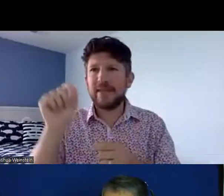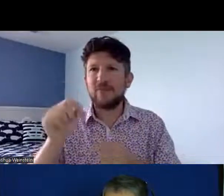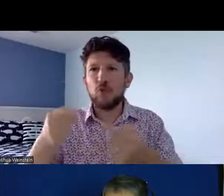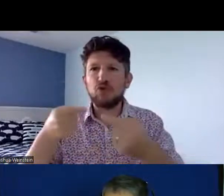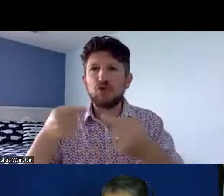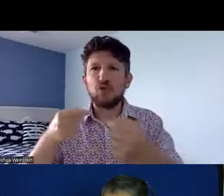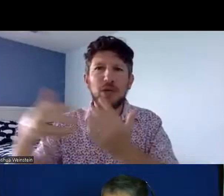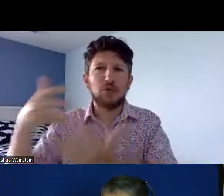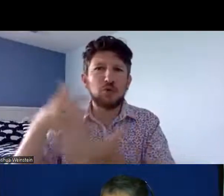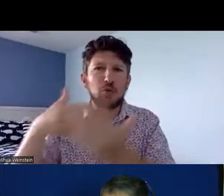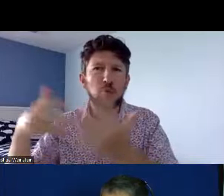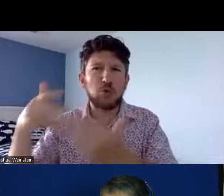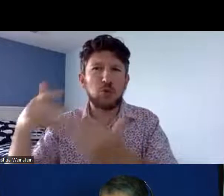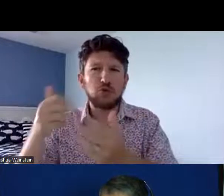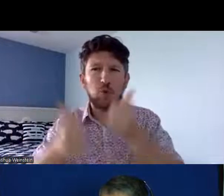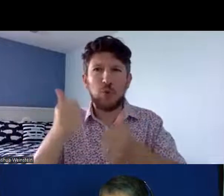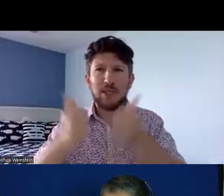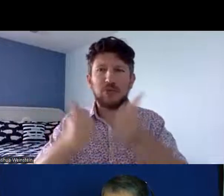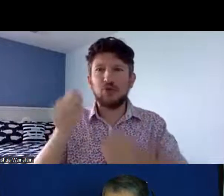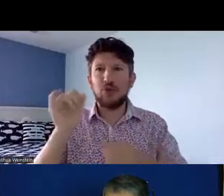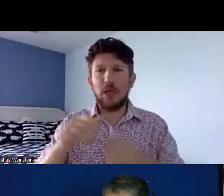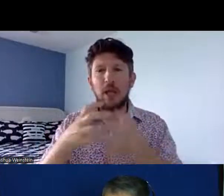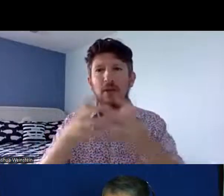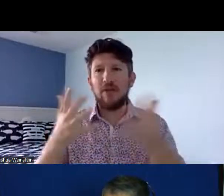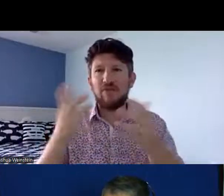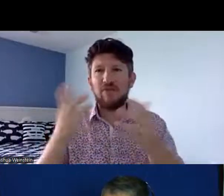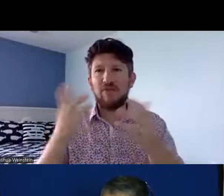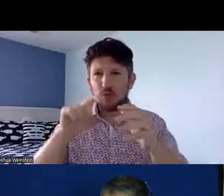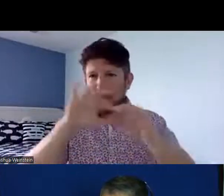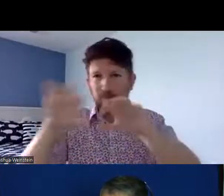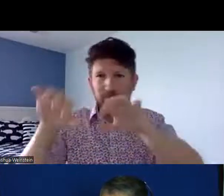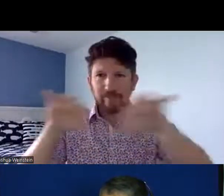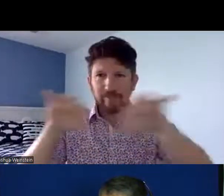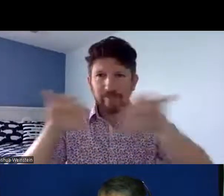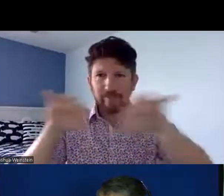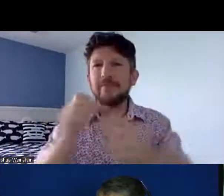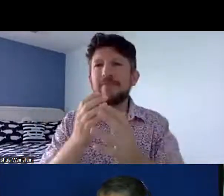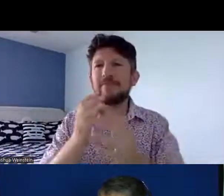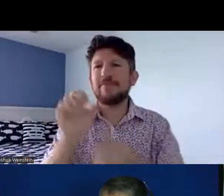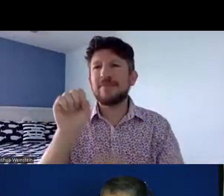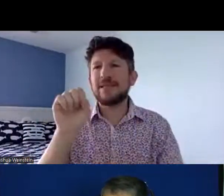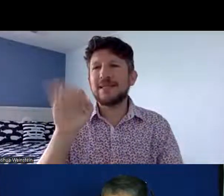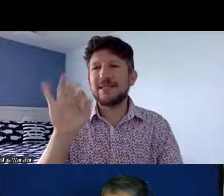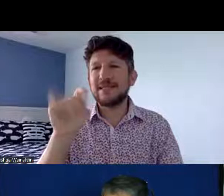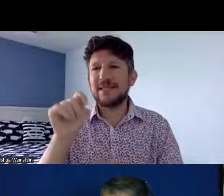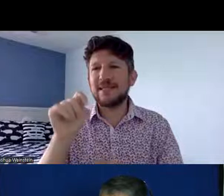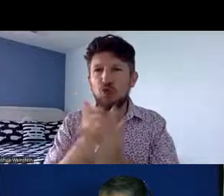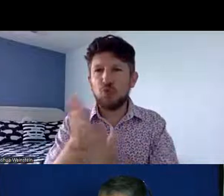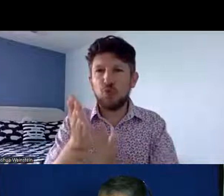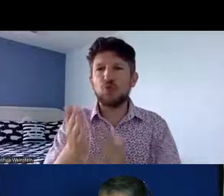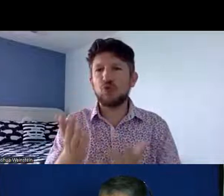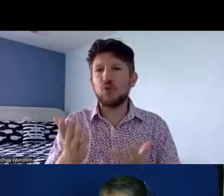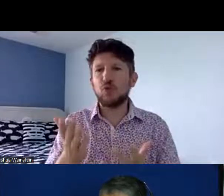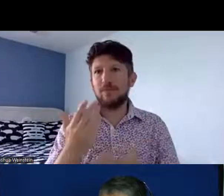If a student has struggle hearing, then does that affect their social skills? And we have to separate those